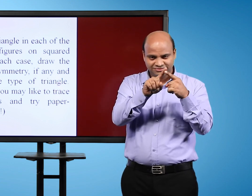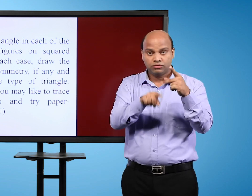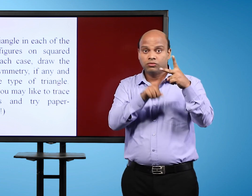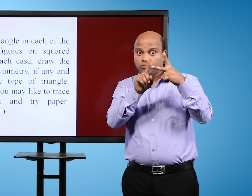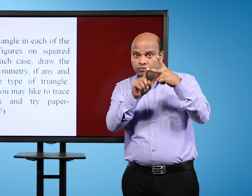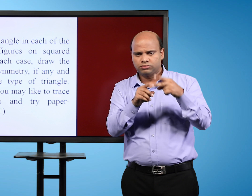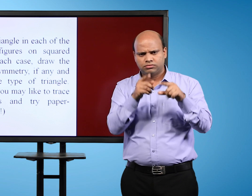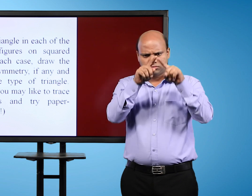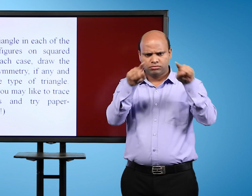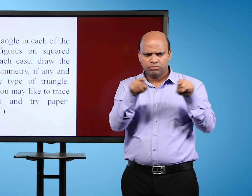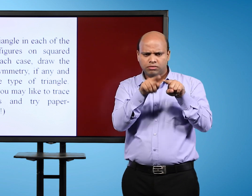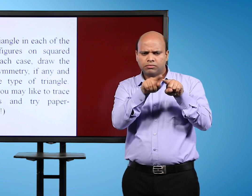triangle.